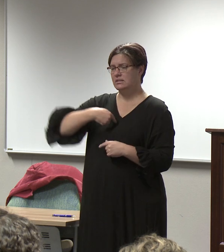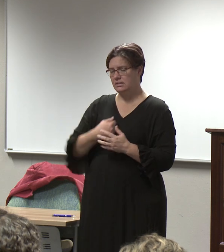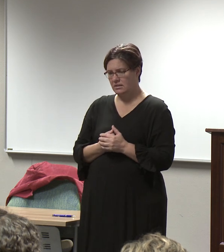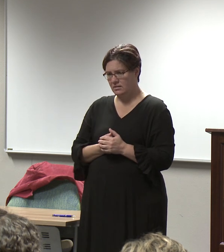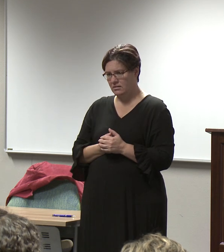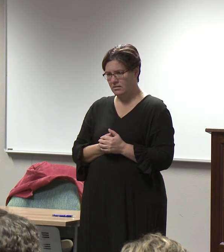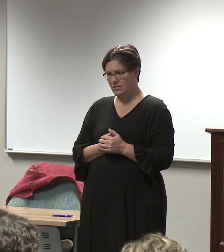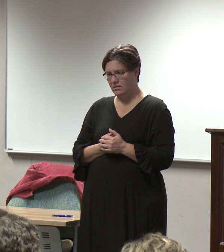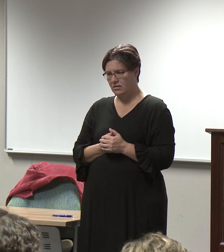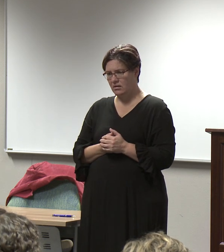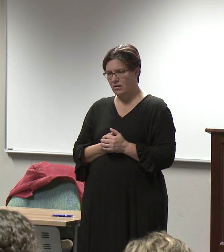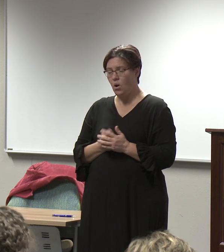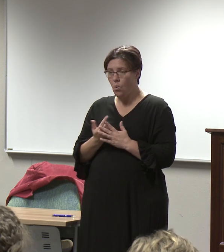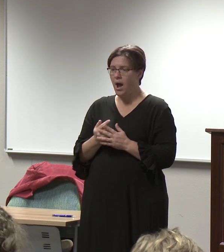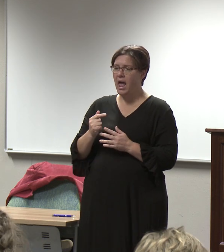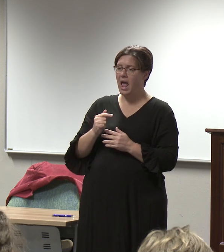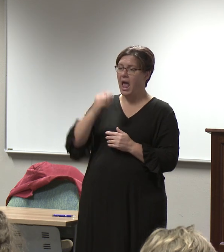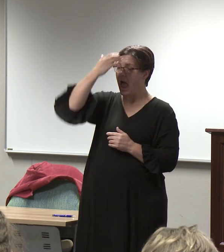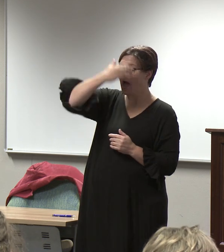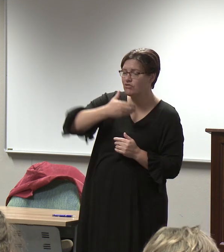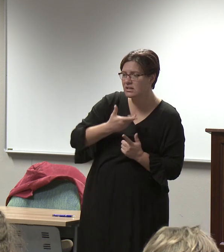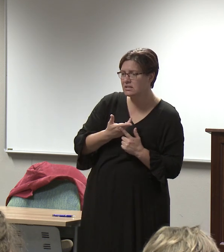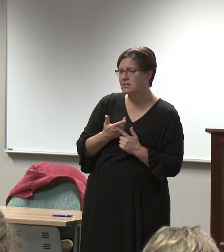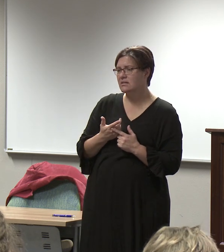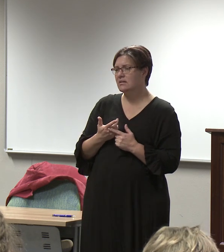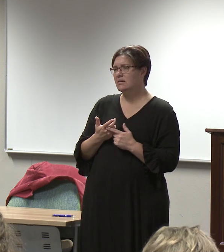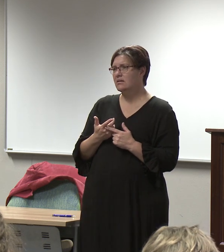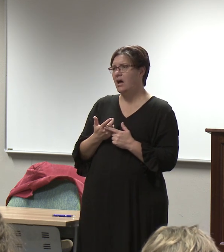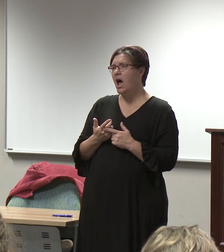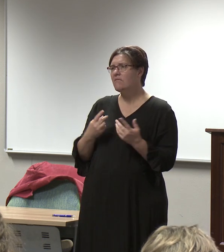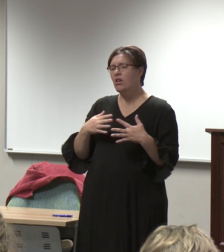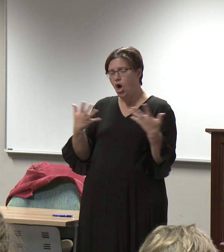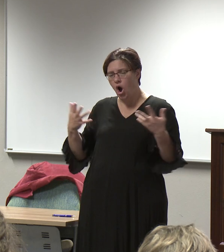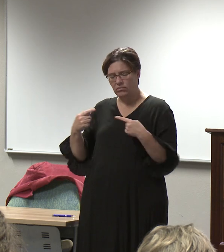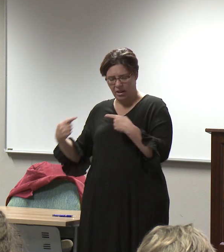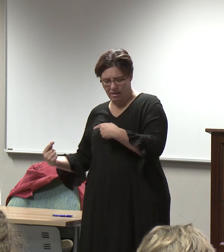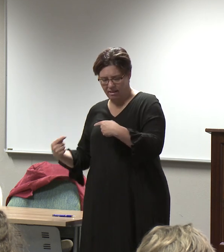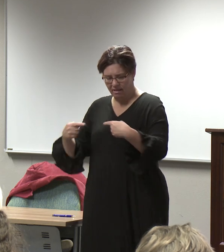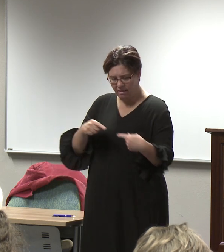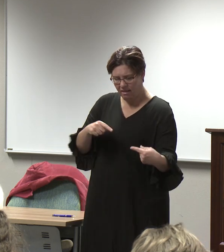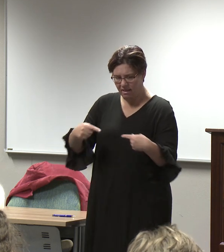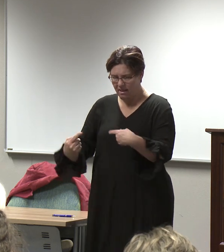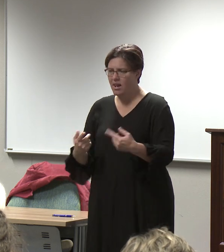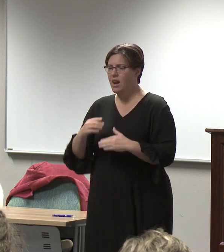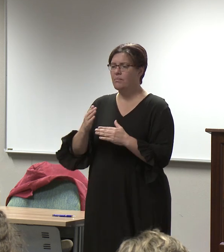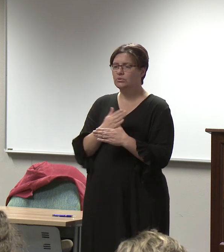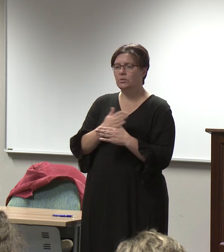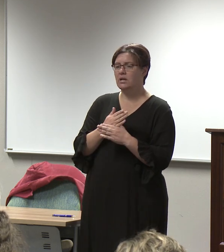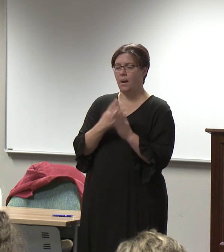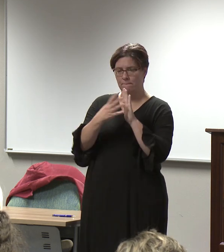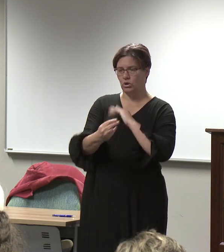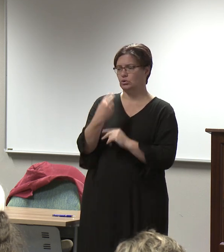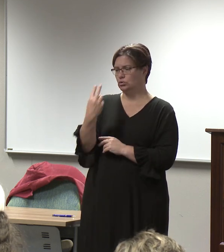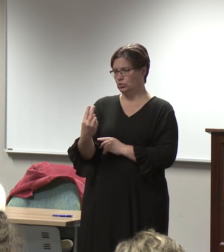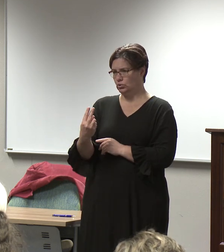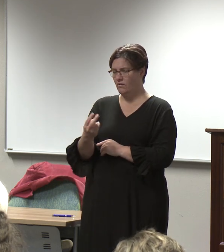it's interesting because Africans have had a very long-standing debate here between two models of